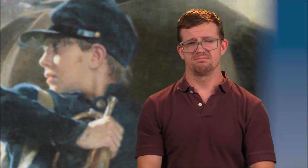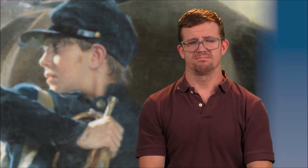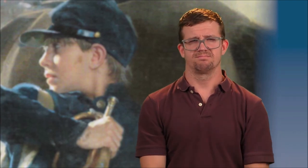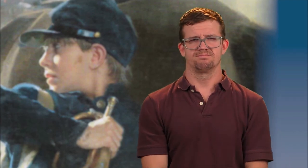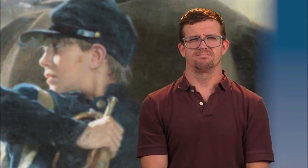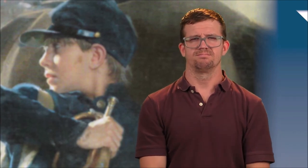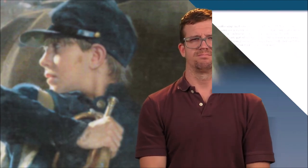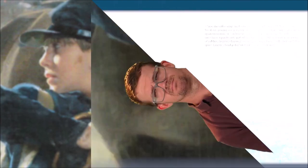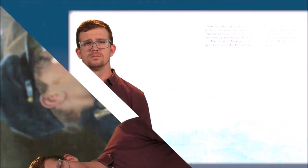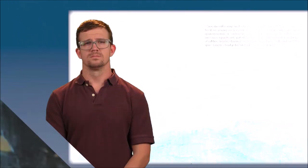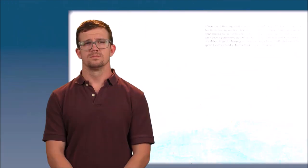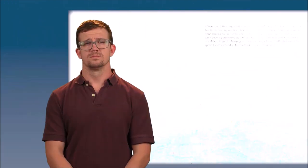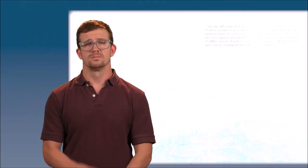the keystone held.